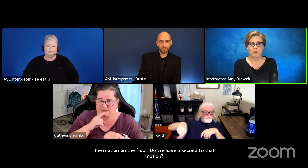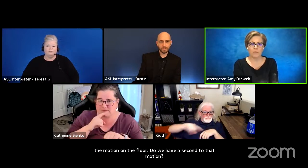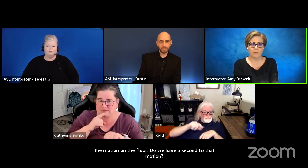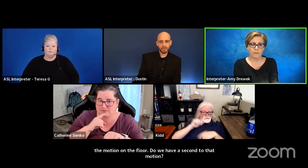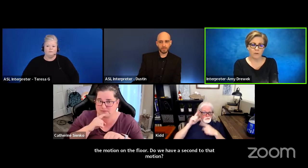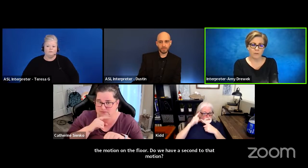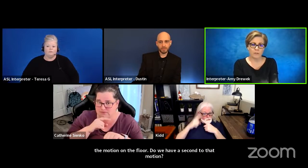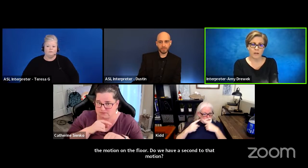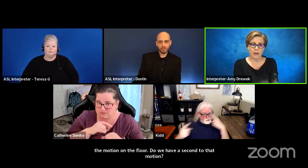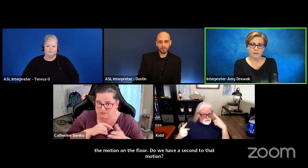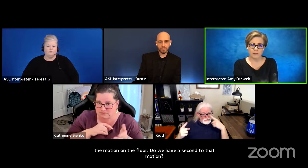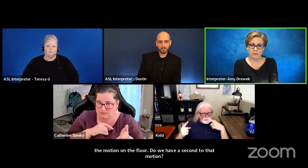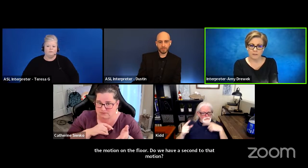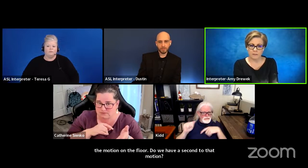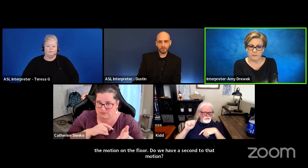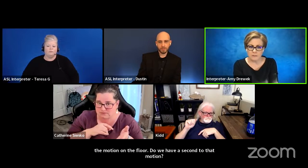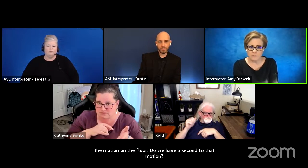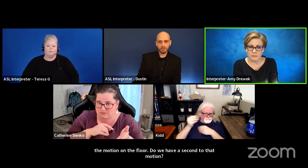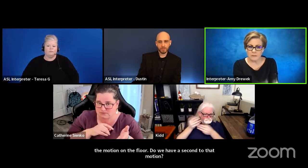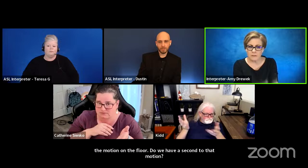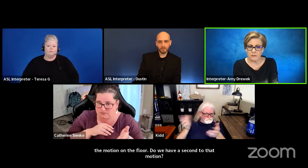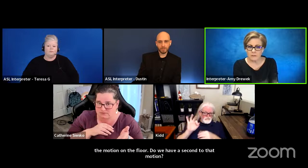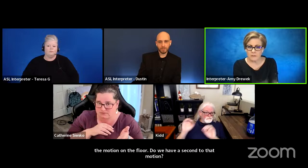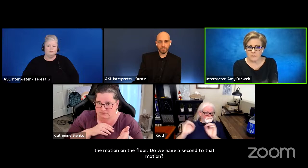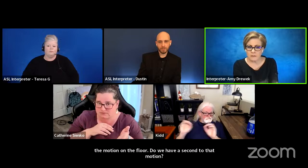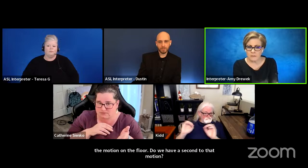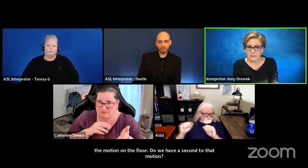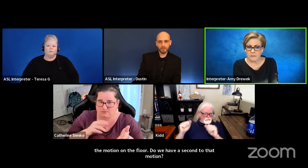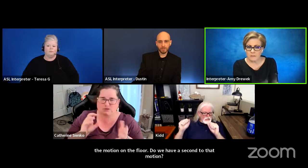so let's call for the vote. Kyla,